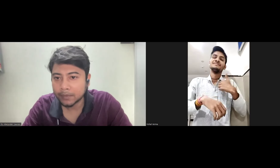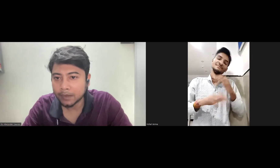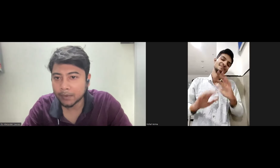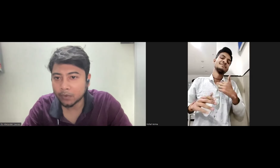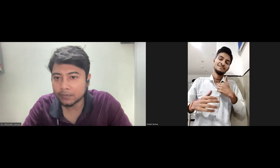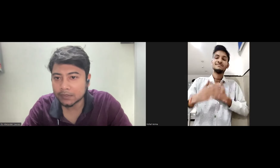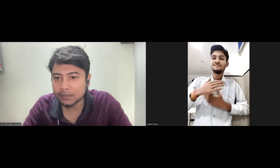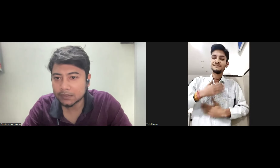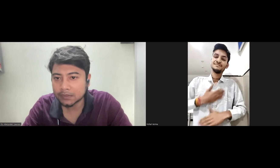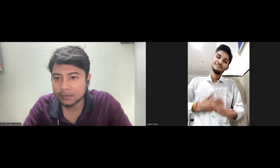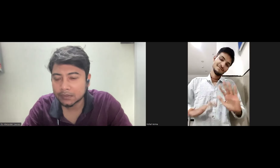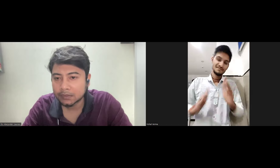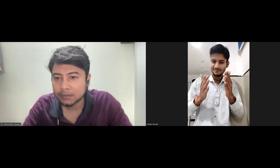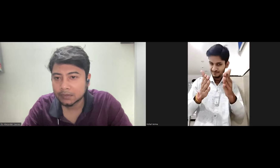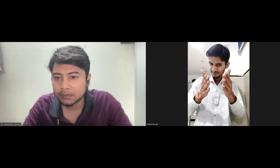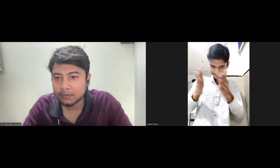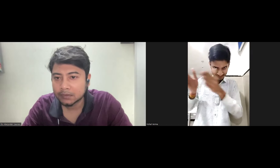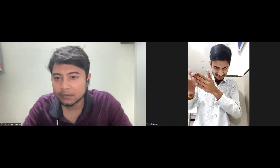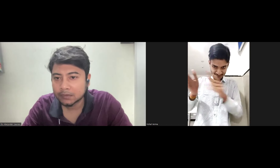I'm at my office.